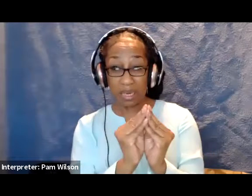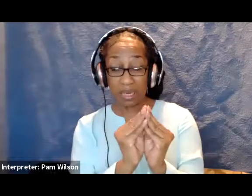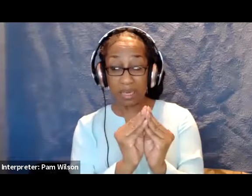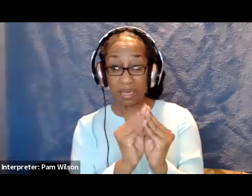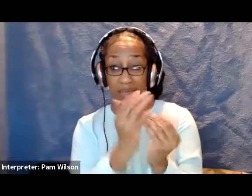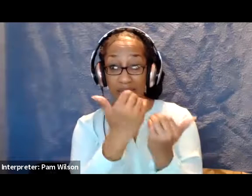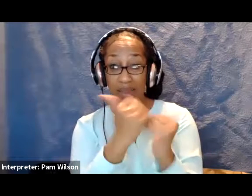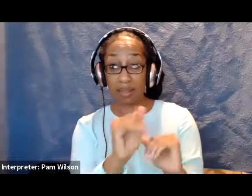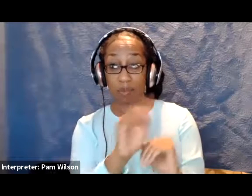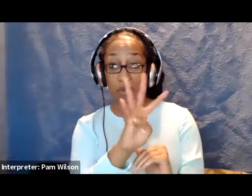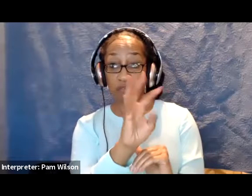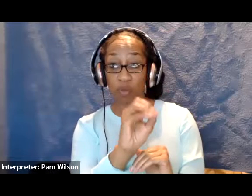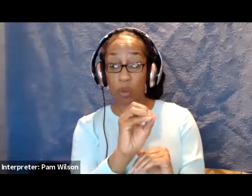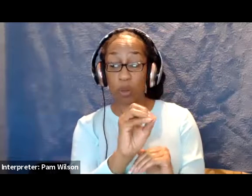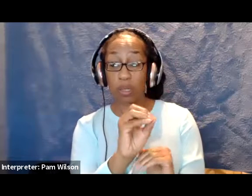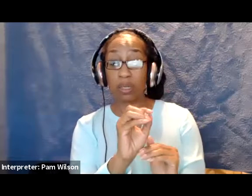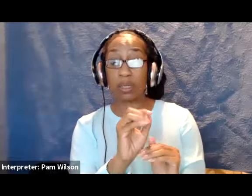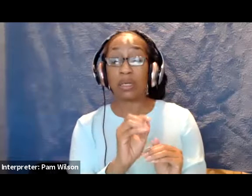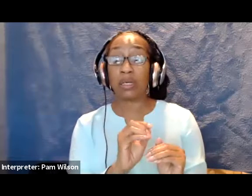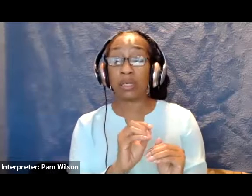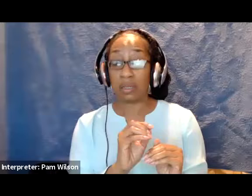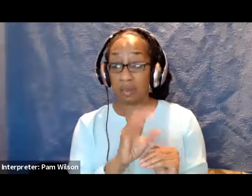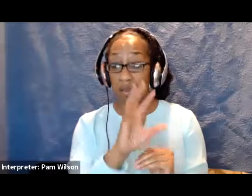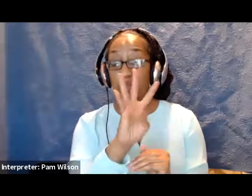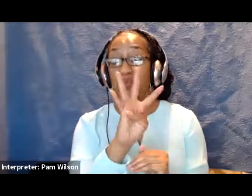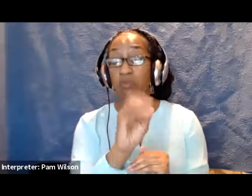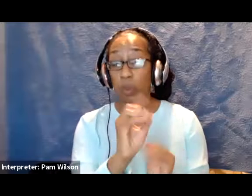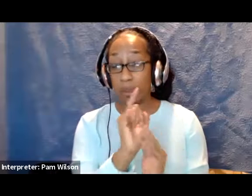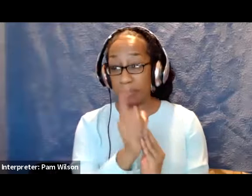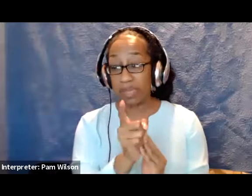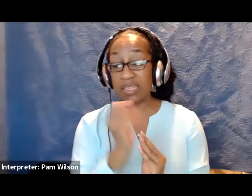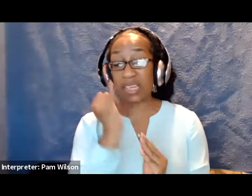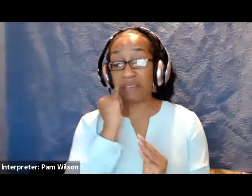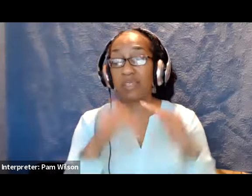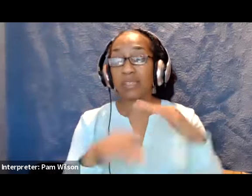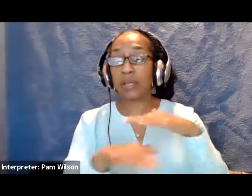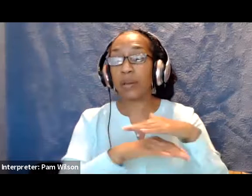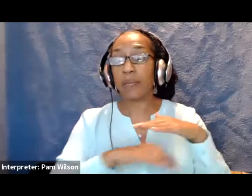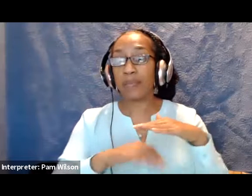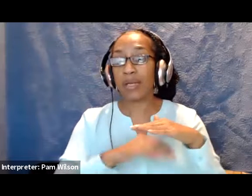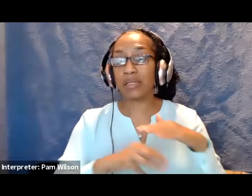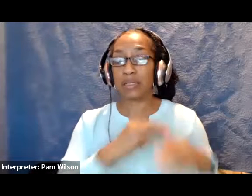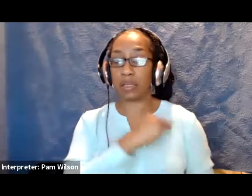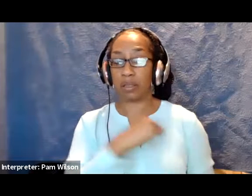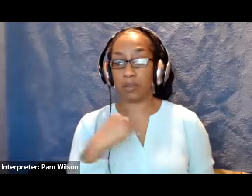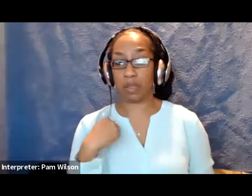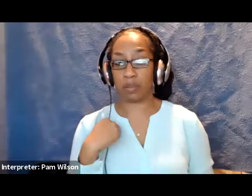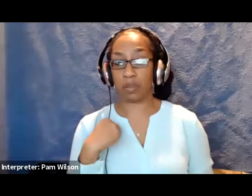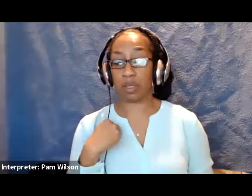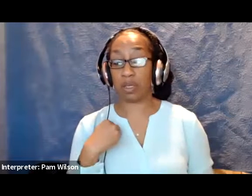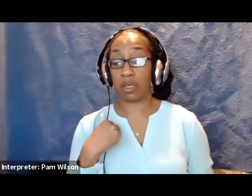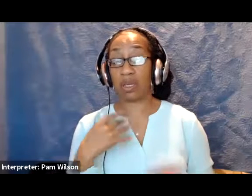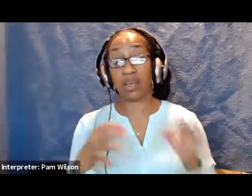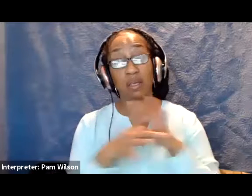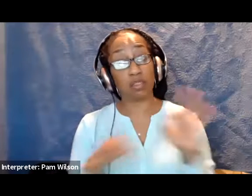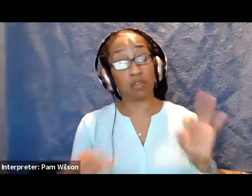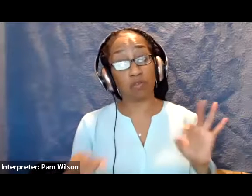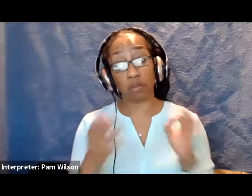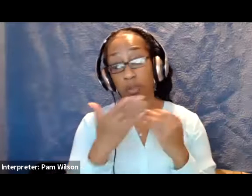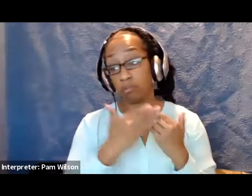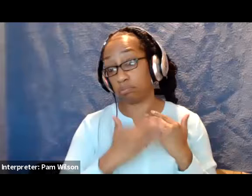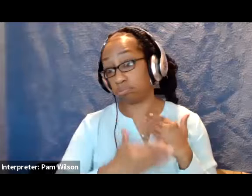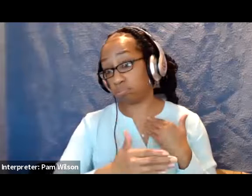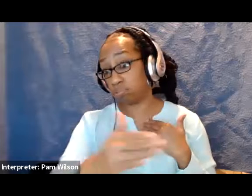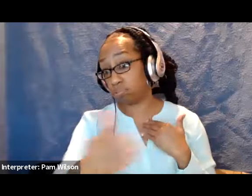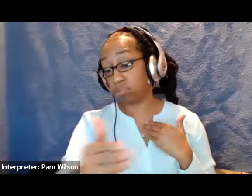a basic membership. What they say is true. It's free forever. You do not have to submit a credit